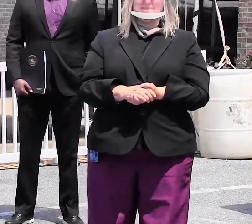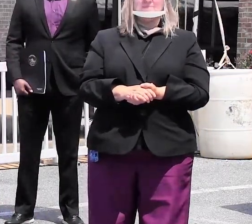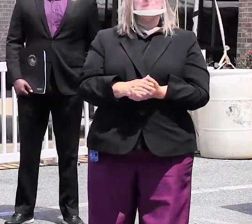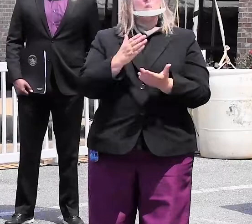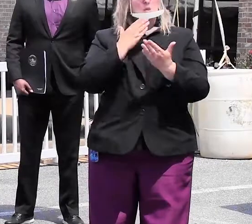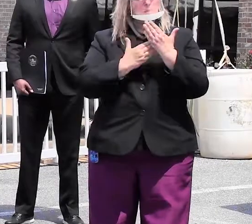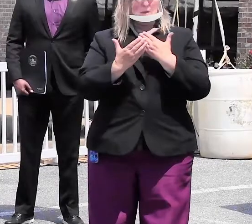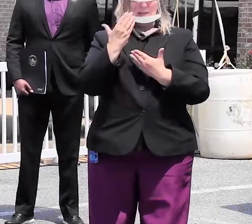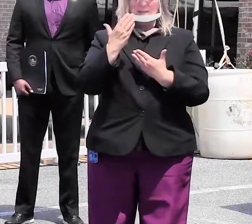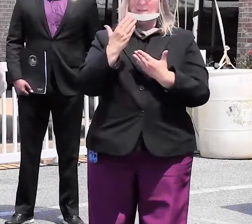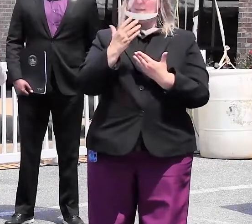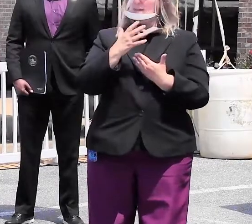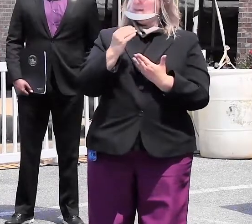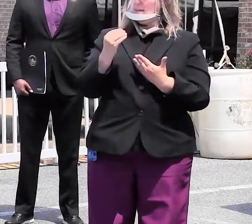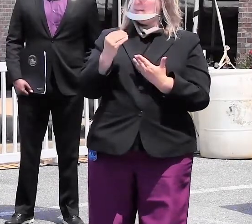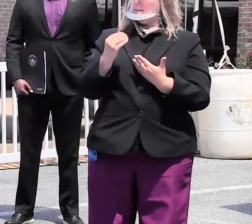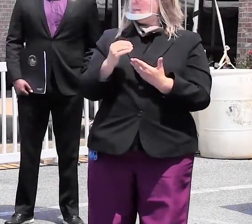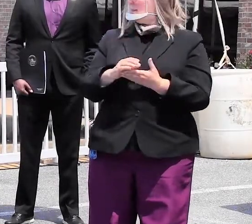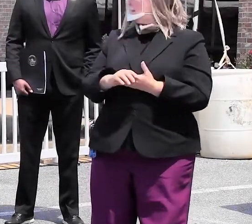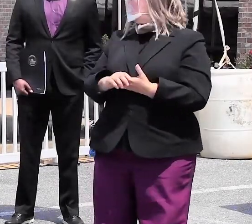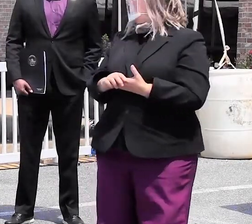Good morning, and